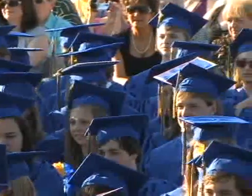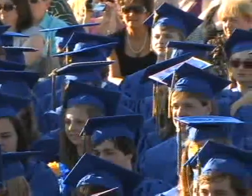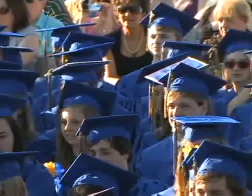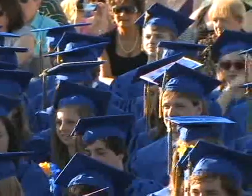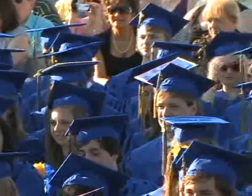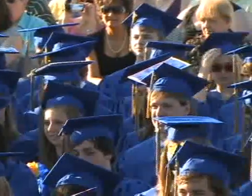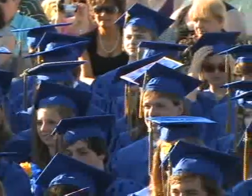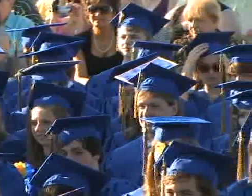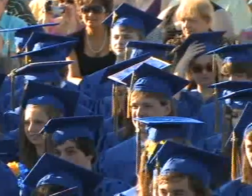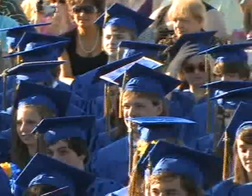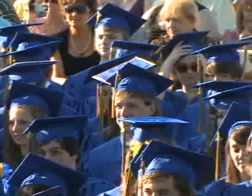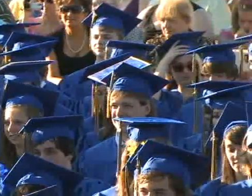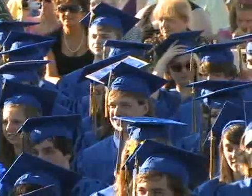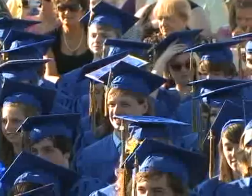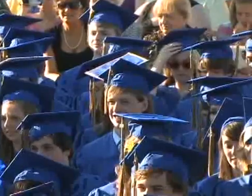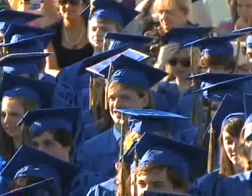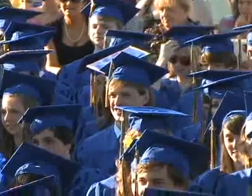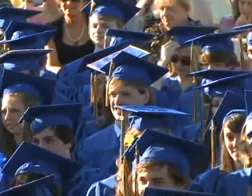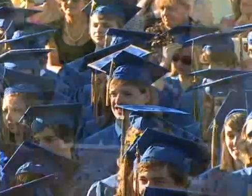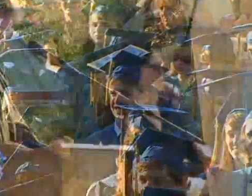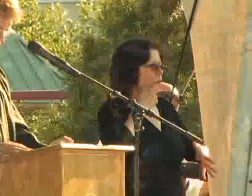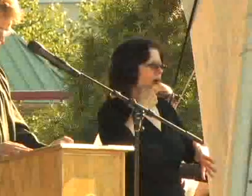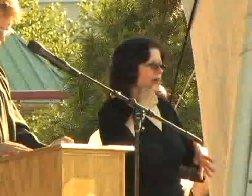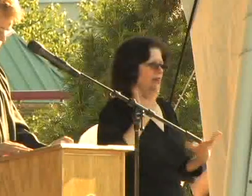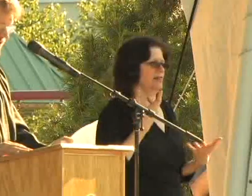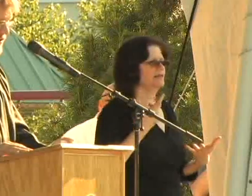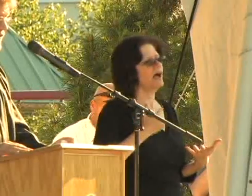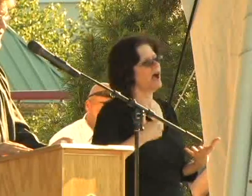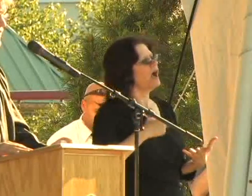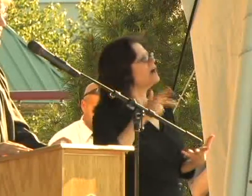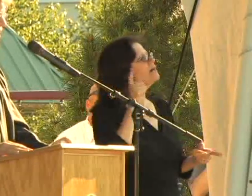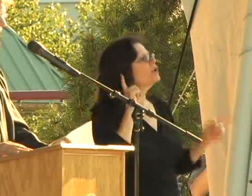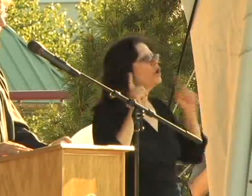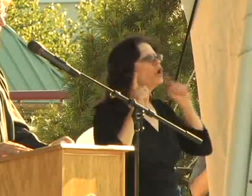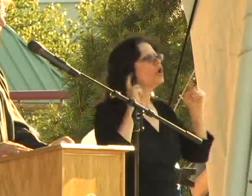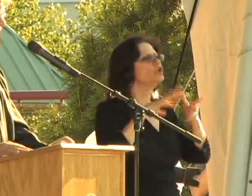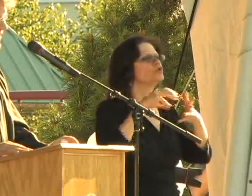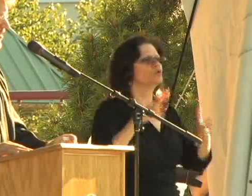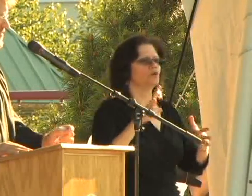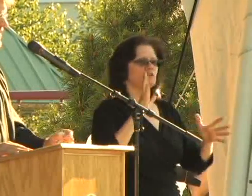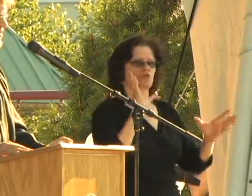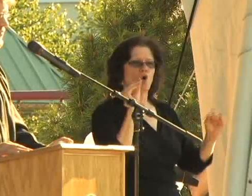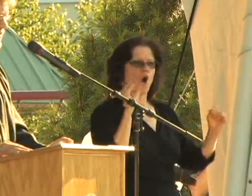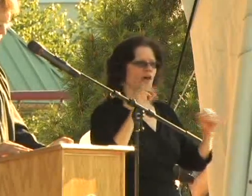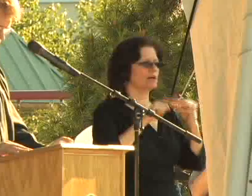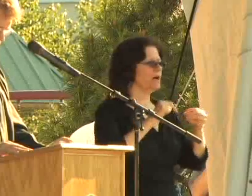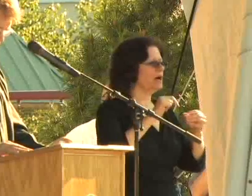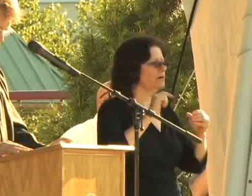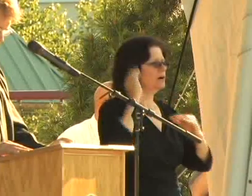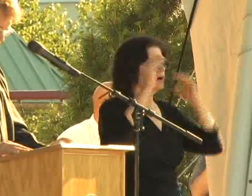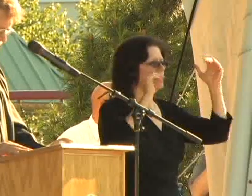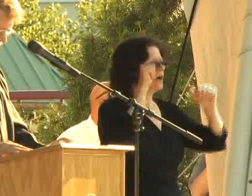me who's lost his cool factor. I've heard the students talking about adults in general,